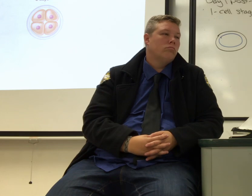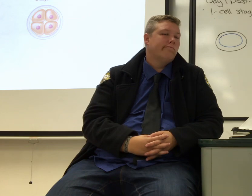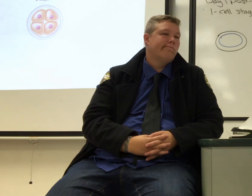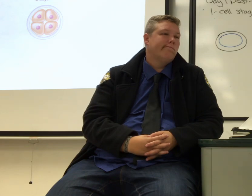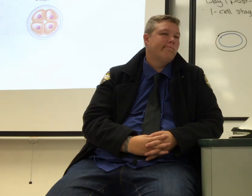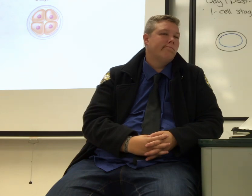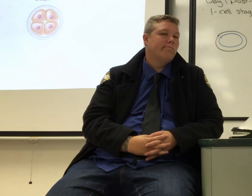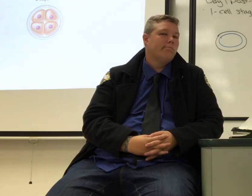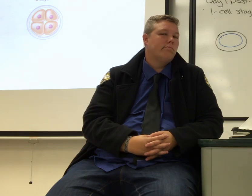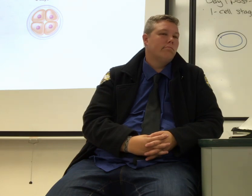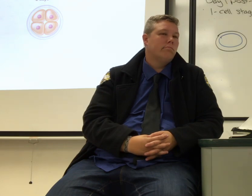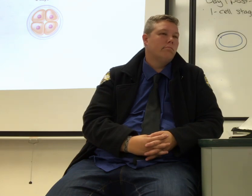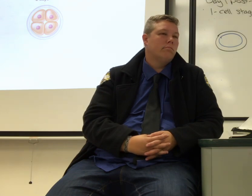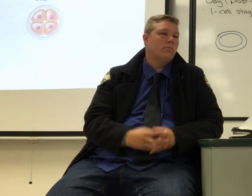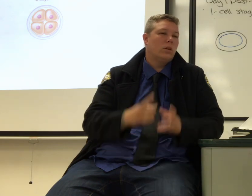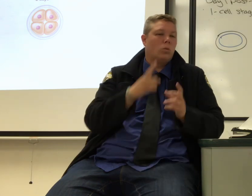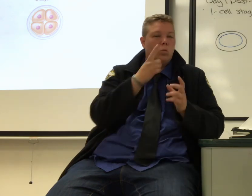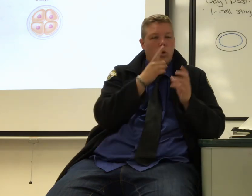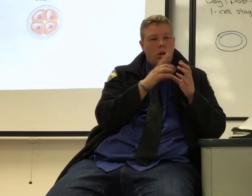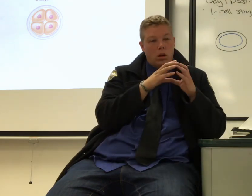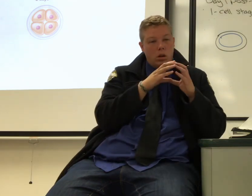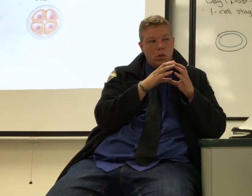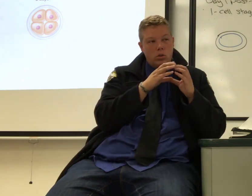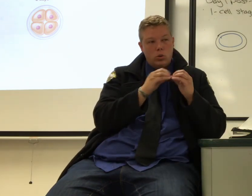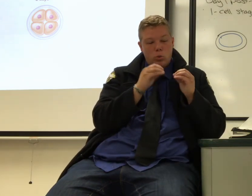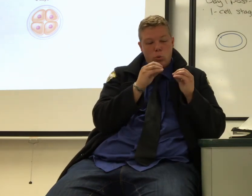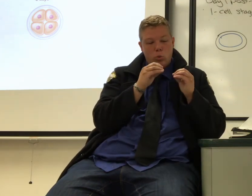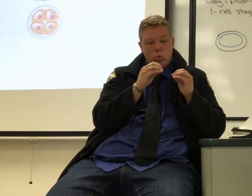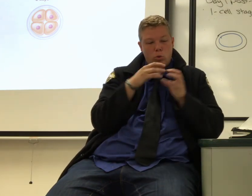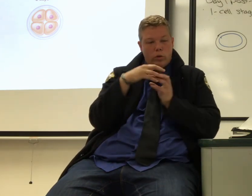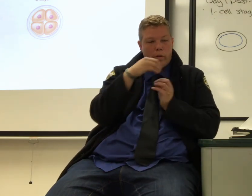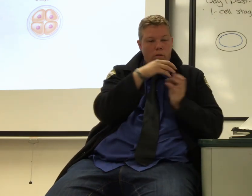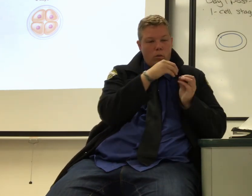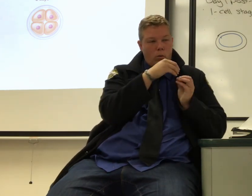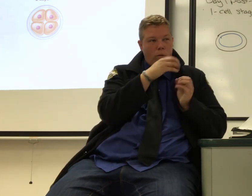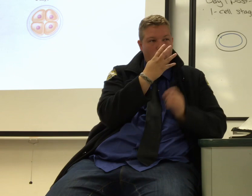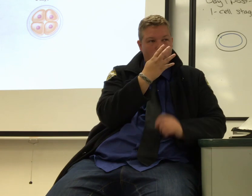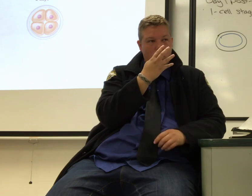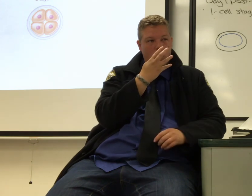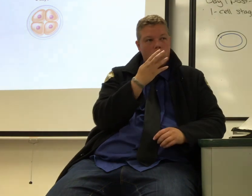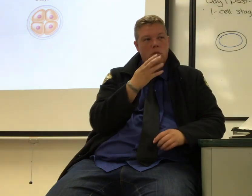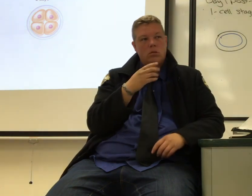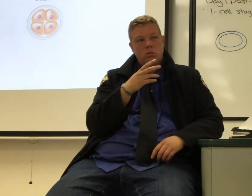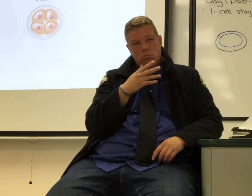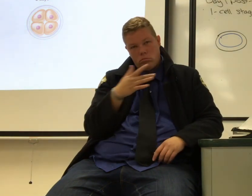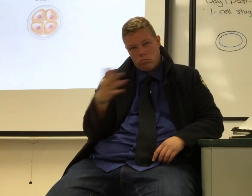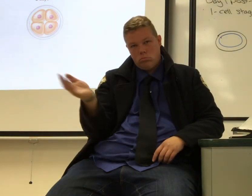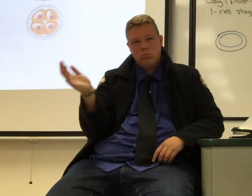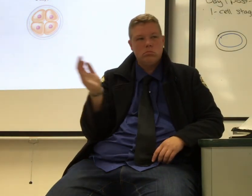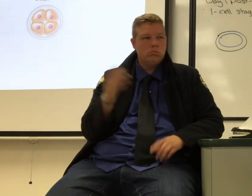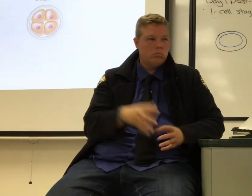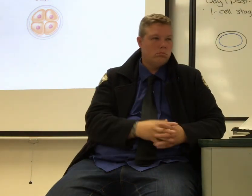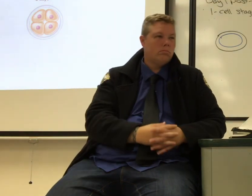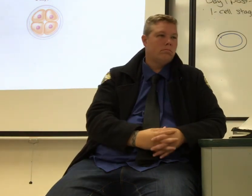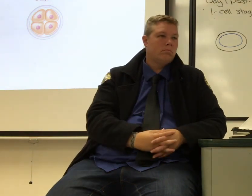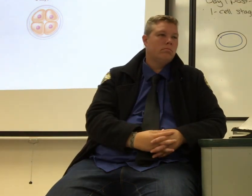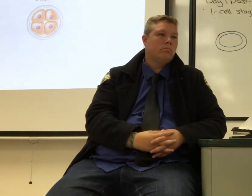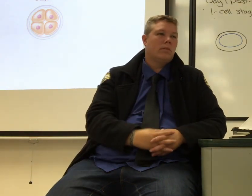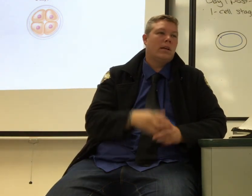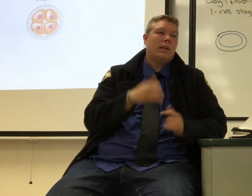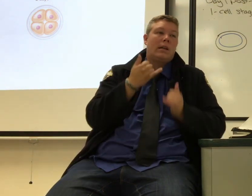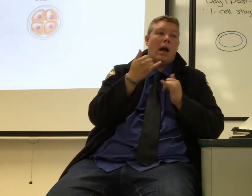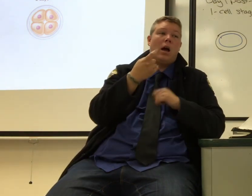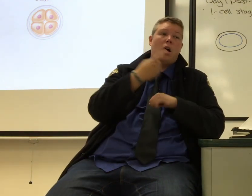So you go from one to two to four cell stage of development. Now we're a couple